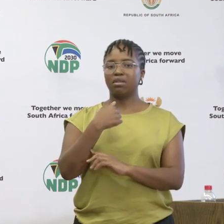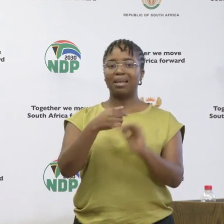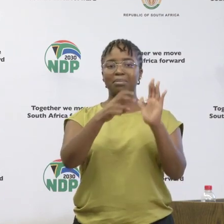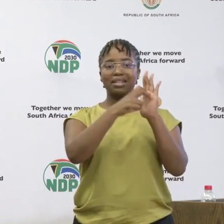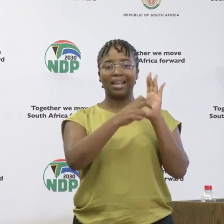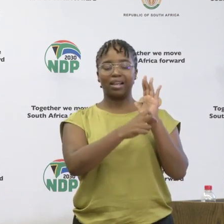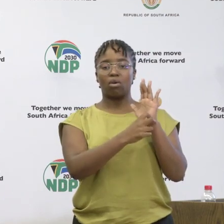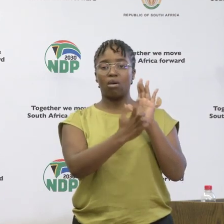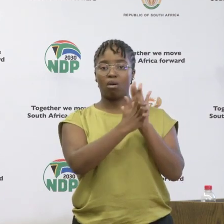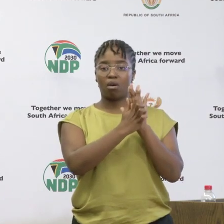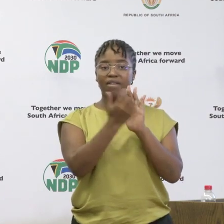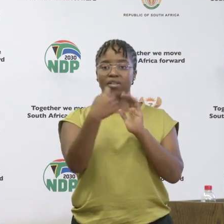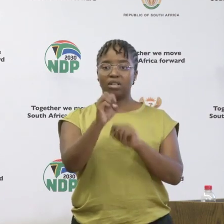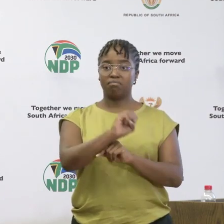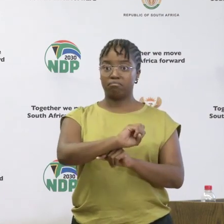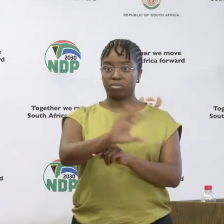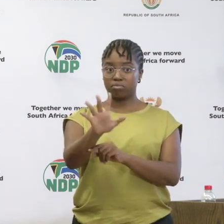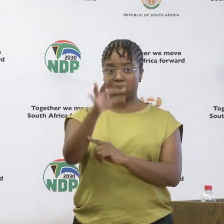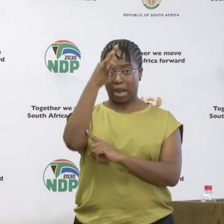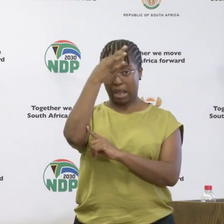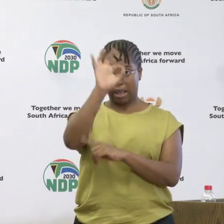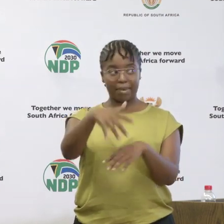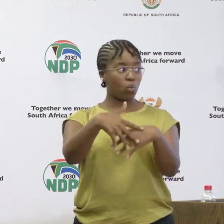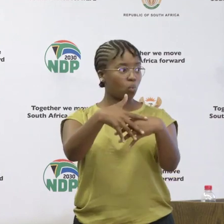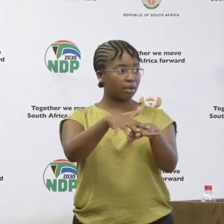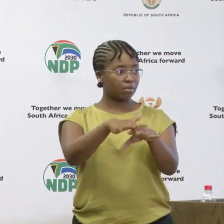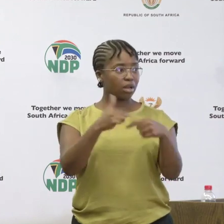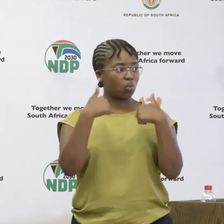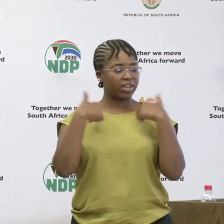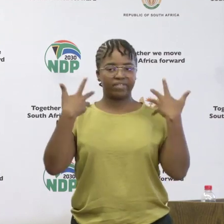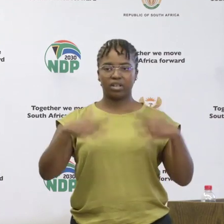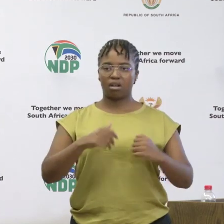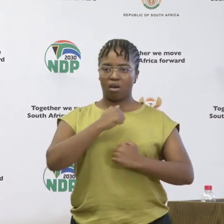had to develop our own government notice, which